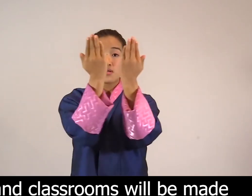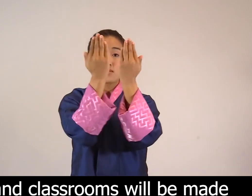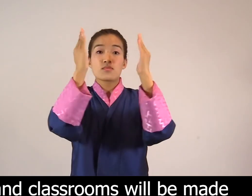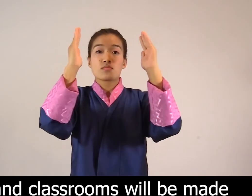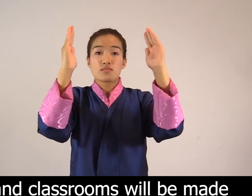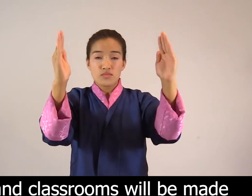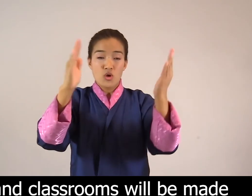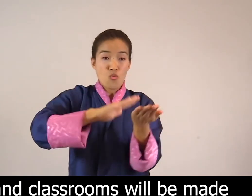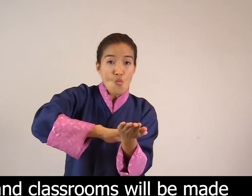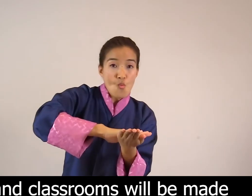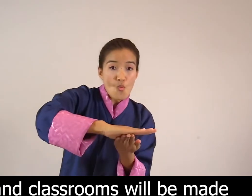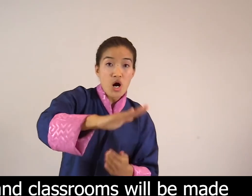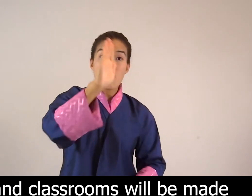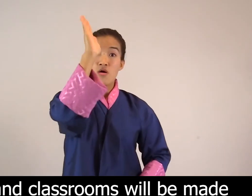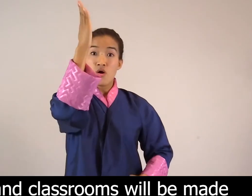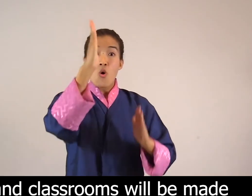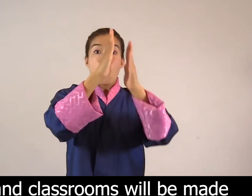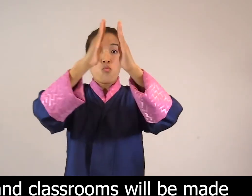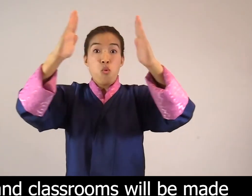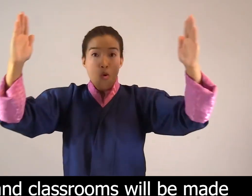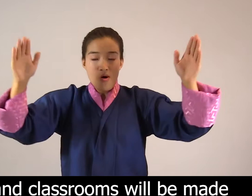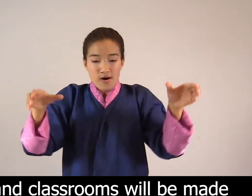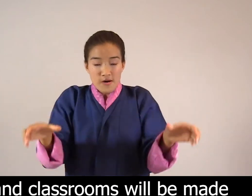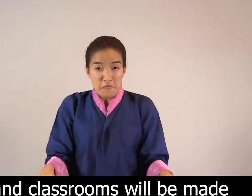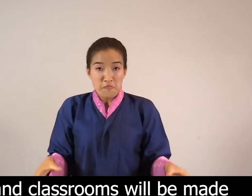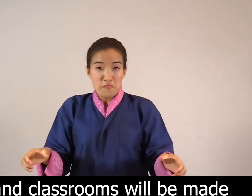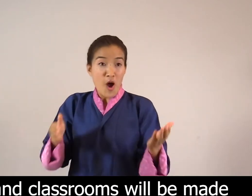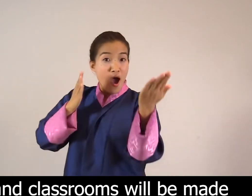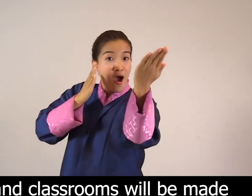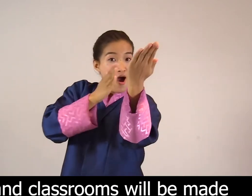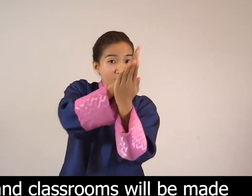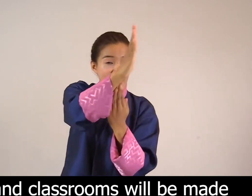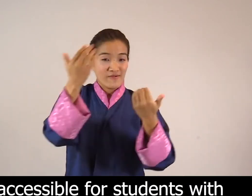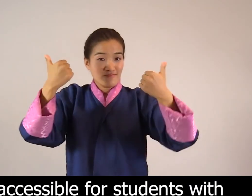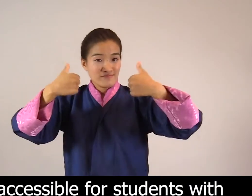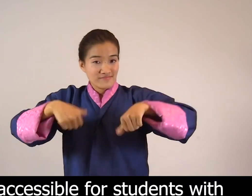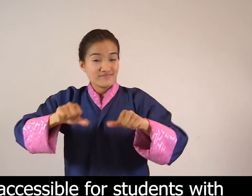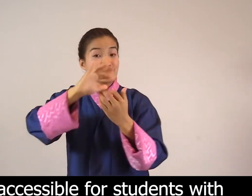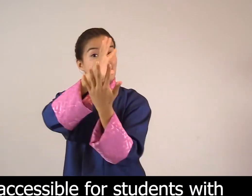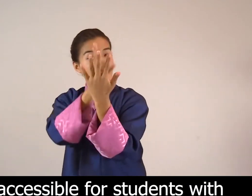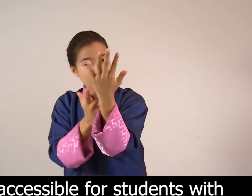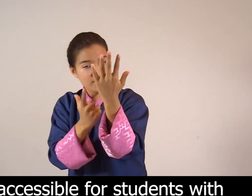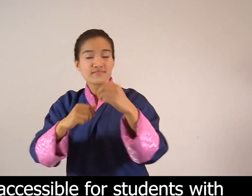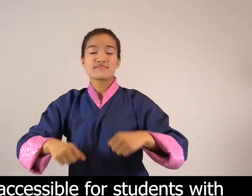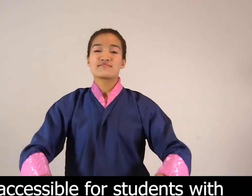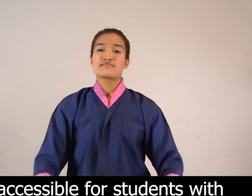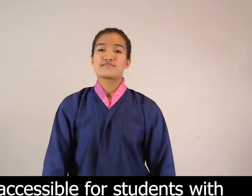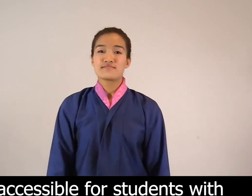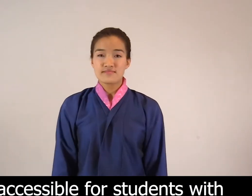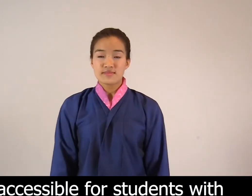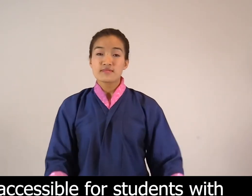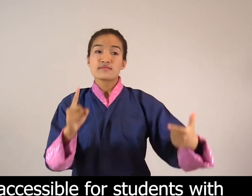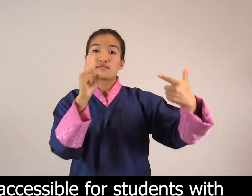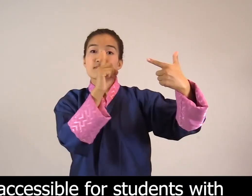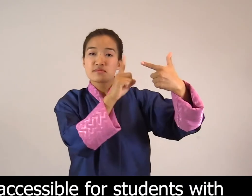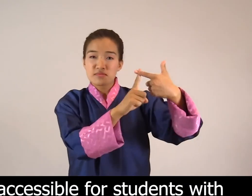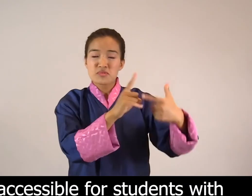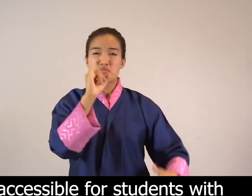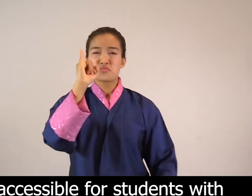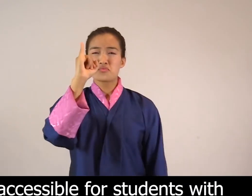building ramps, making the toilets accessible, and building handrails